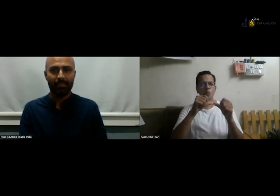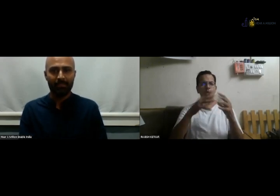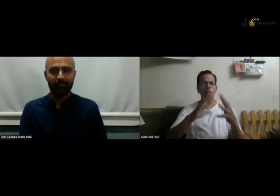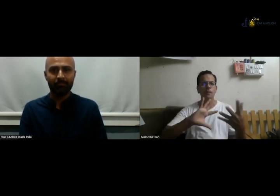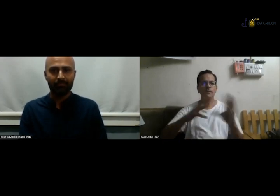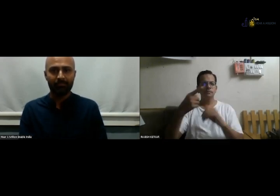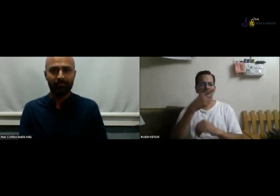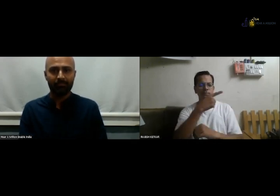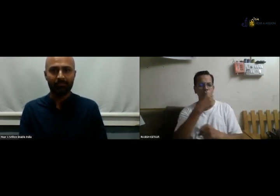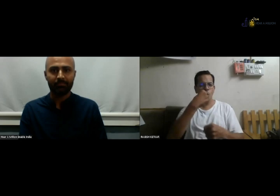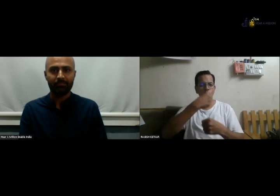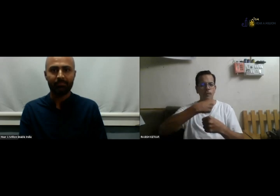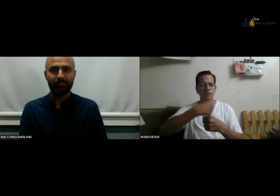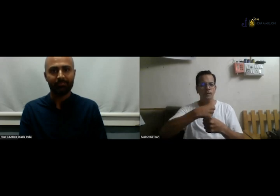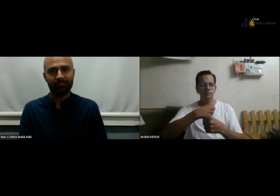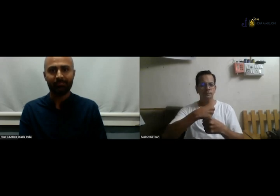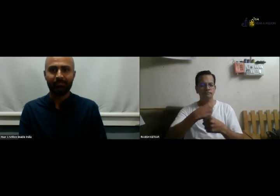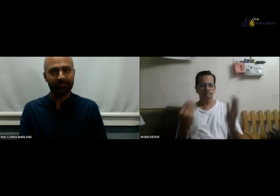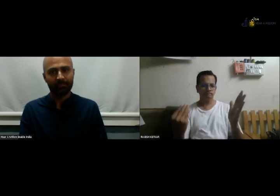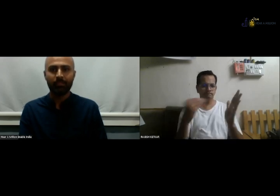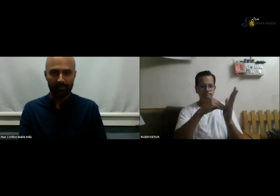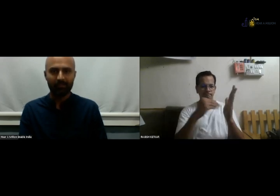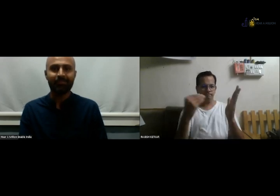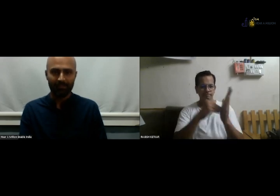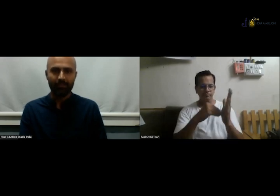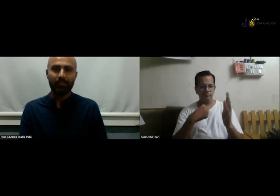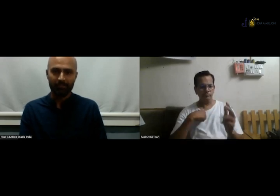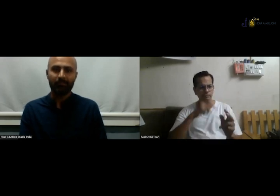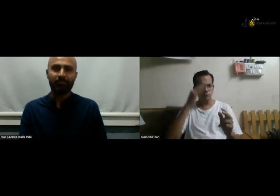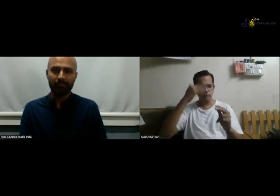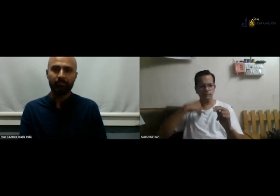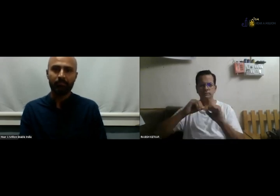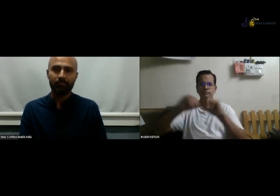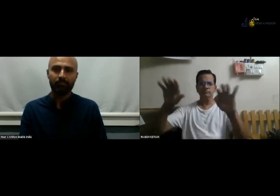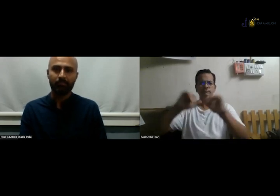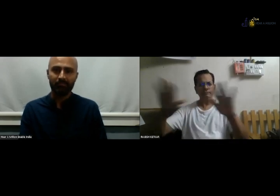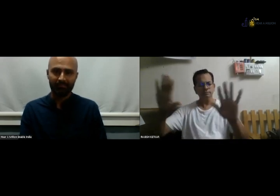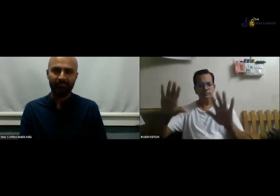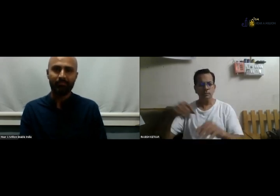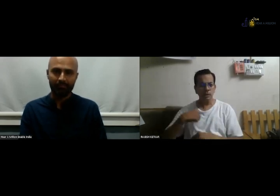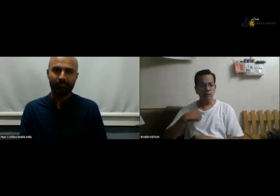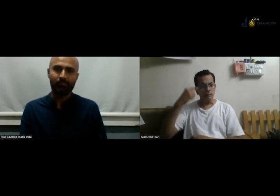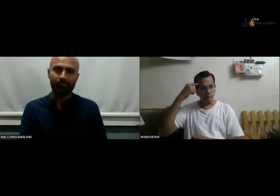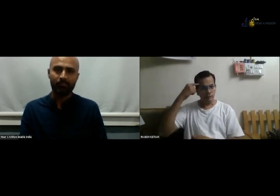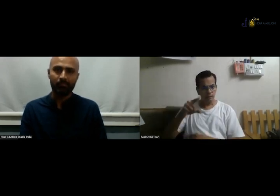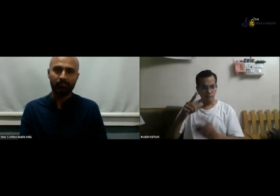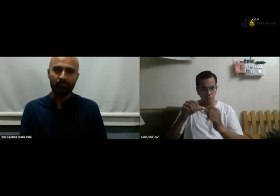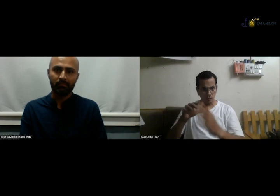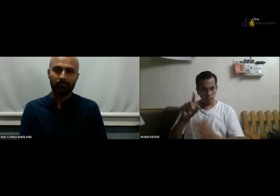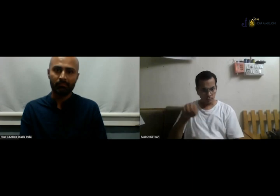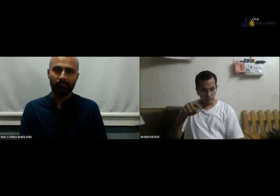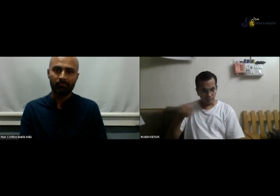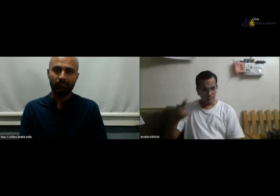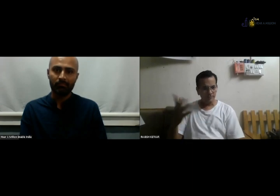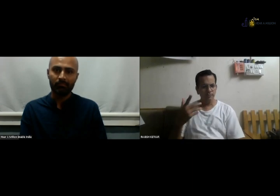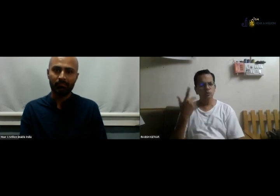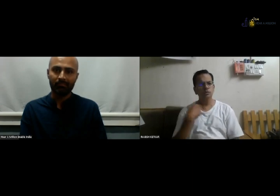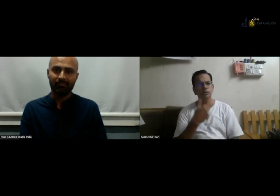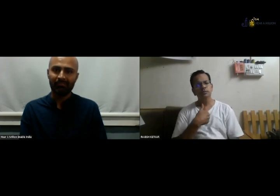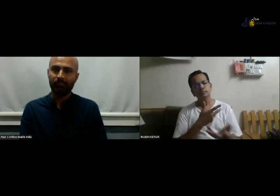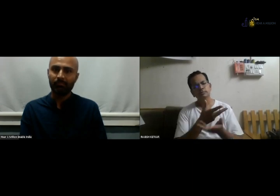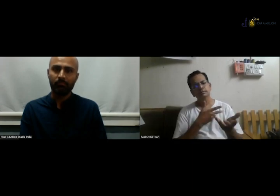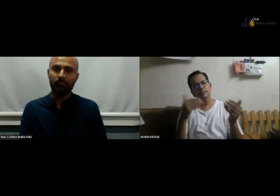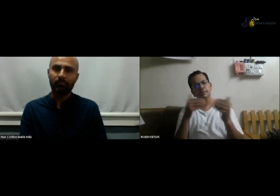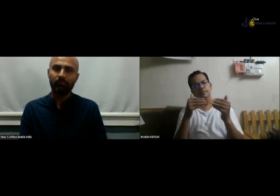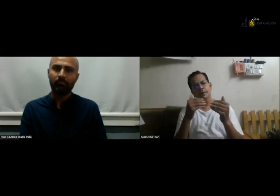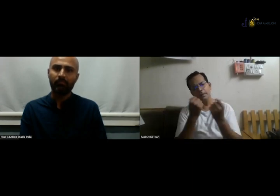other people, my own memory. So, when the government who made a law for us, I thought whether